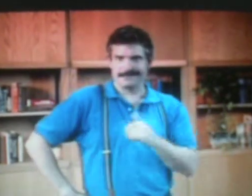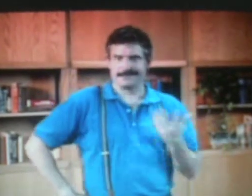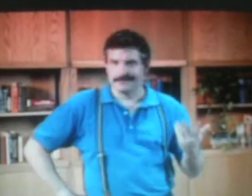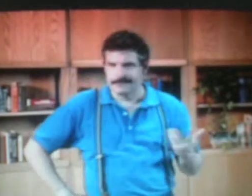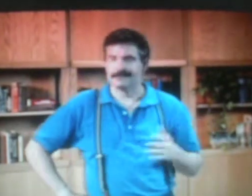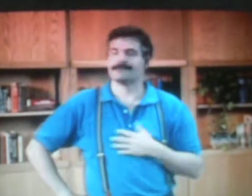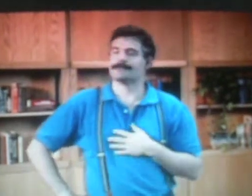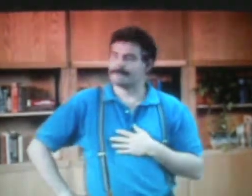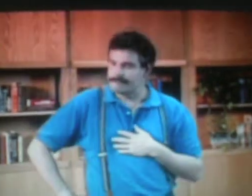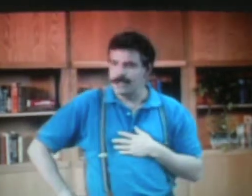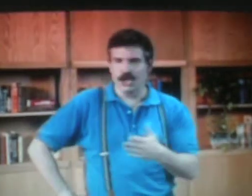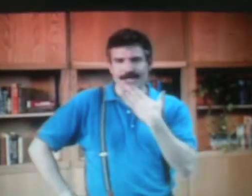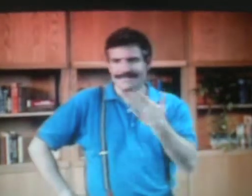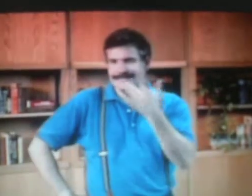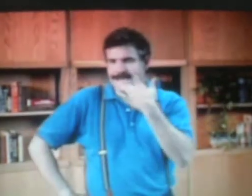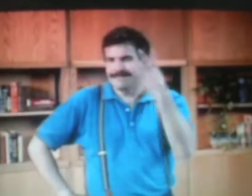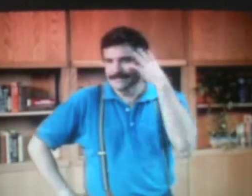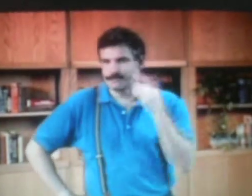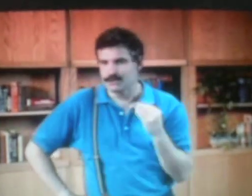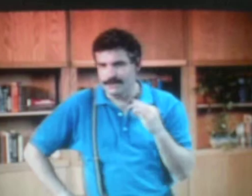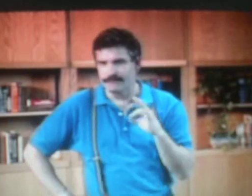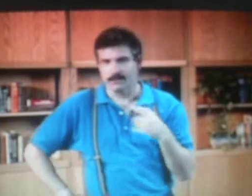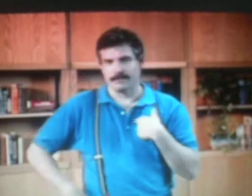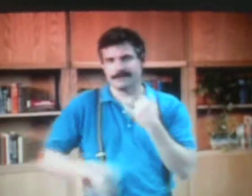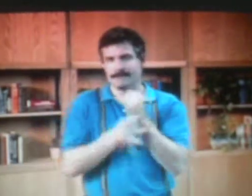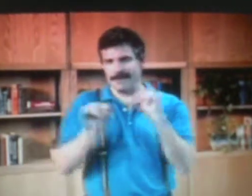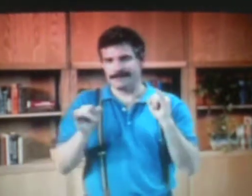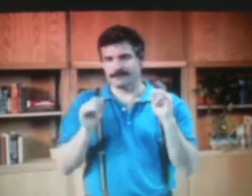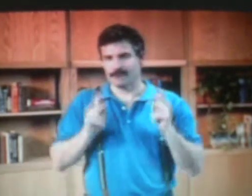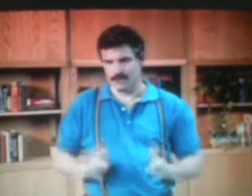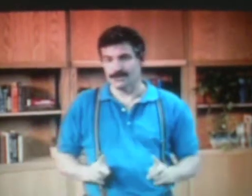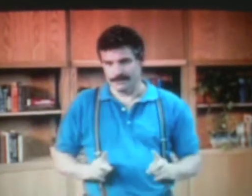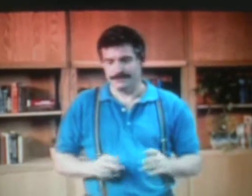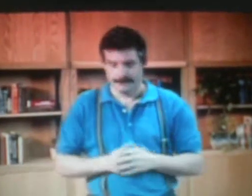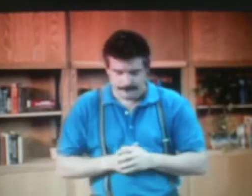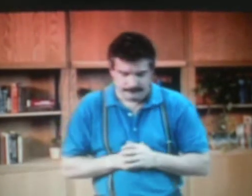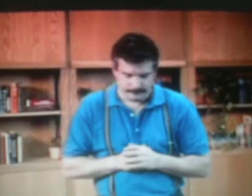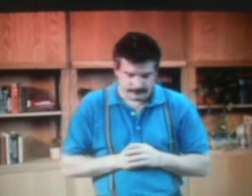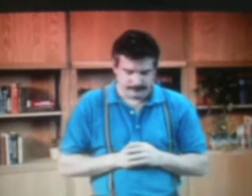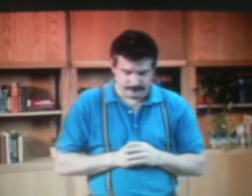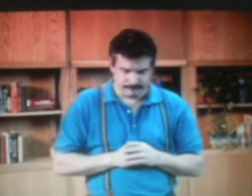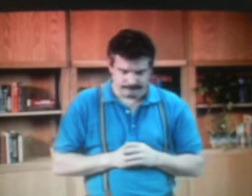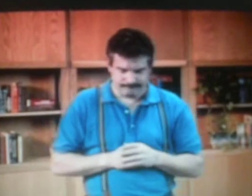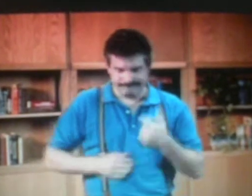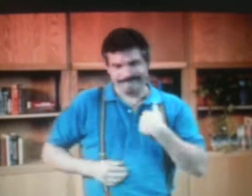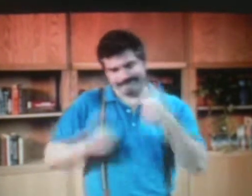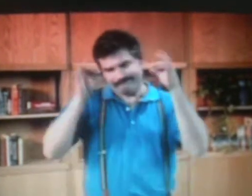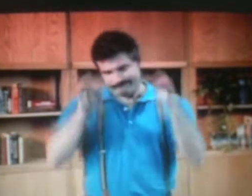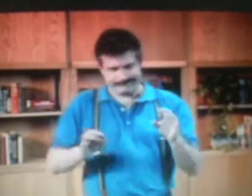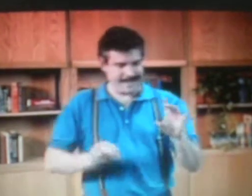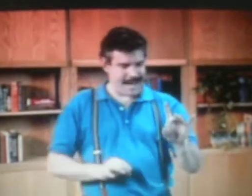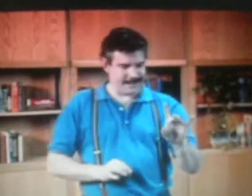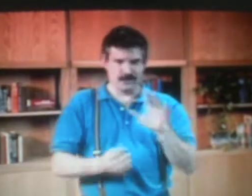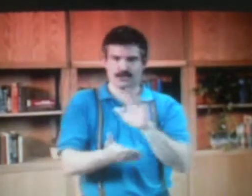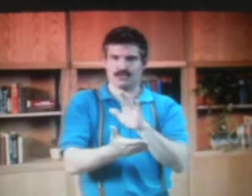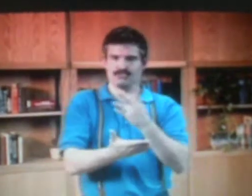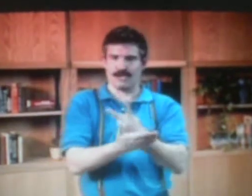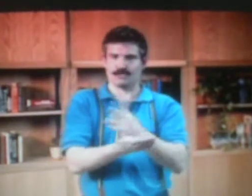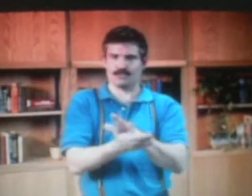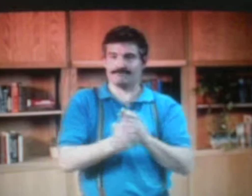out I can apply by myself. So that experience will give me independence. So I